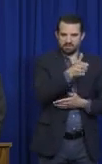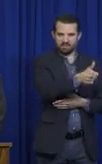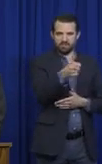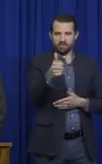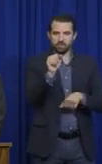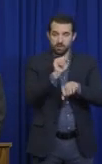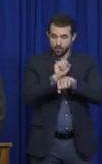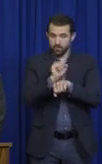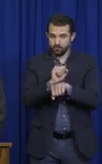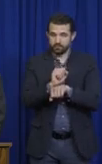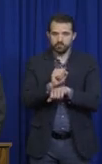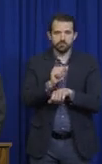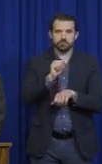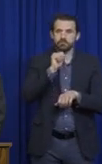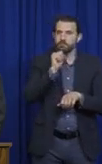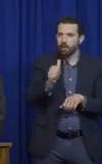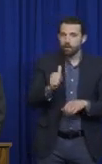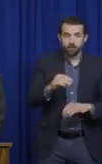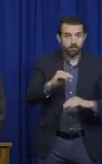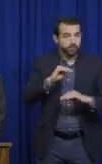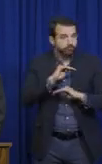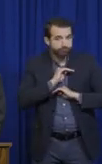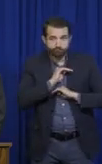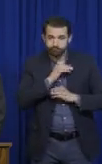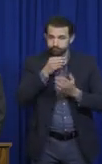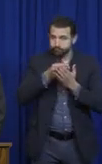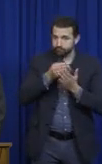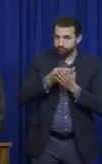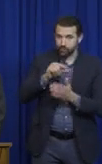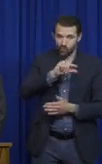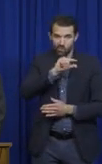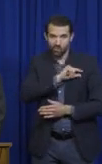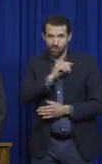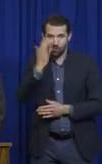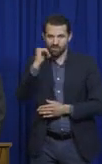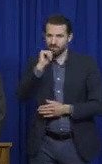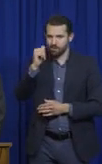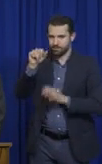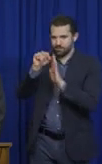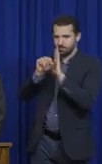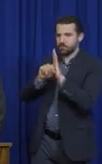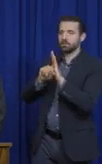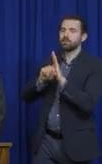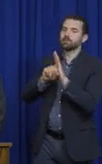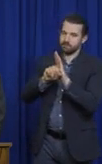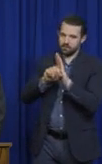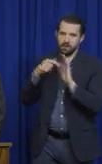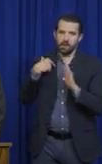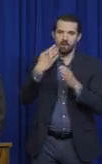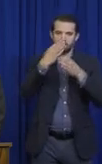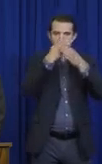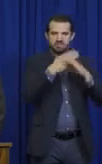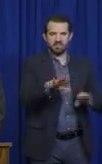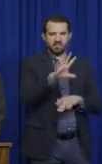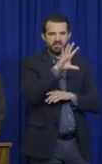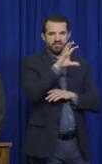meet monetary eligibility for state unemployment. In Maine, that amount